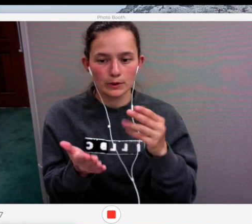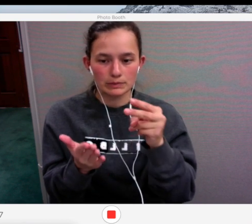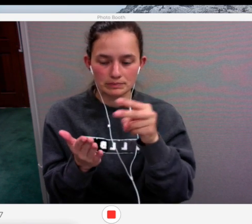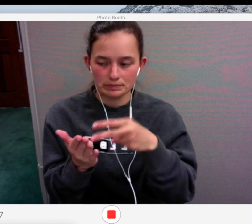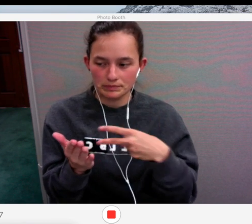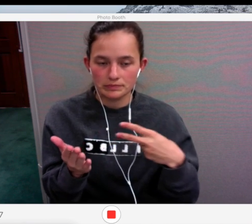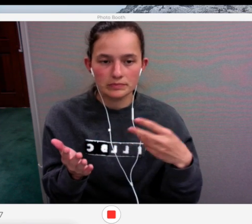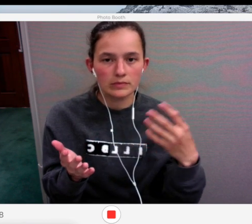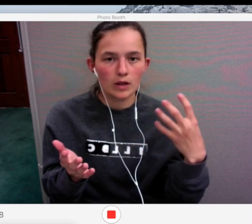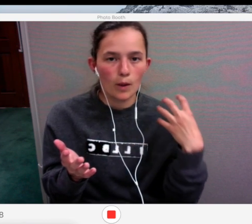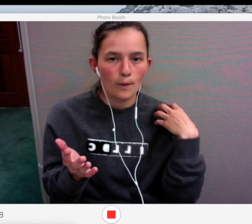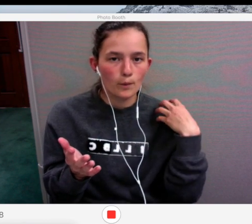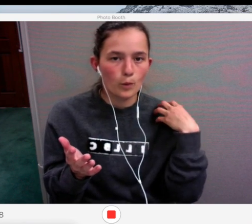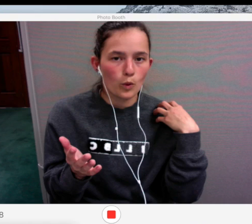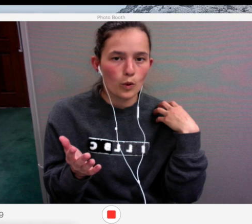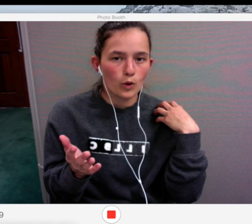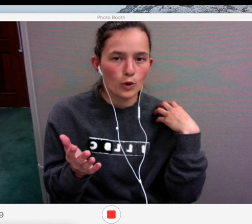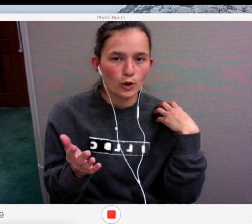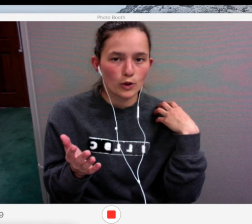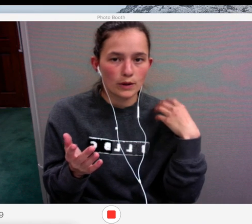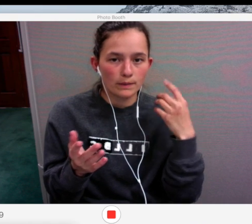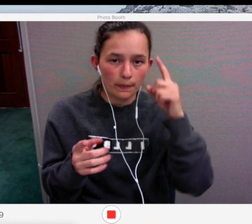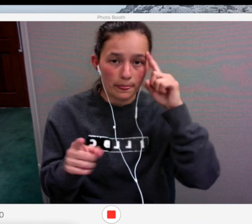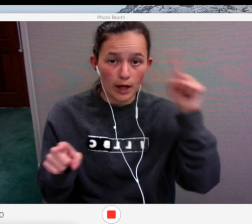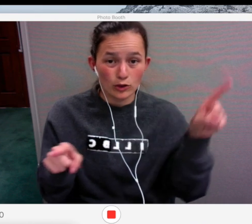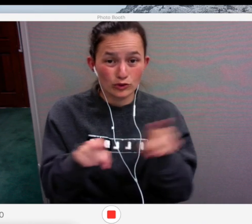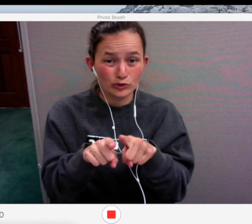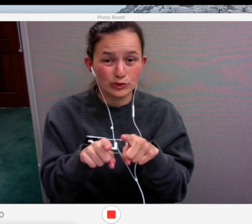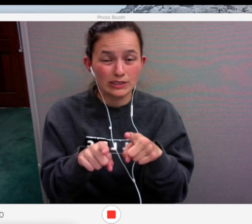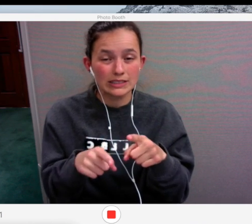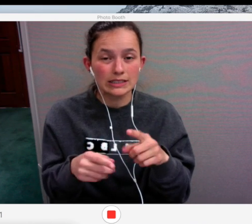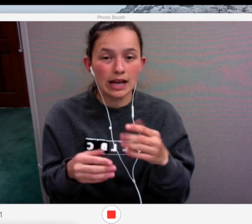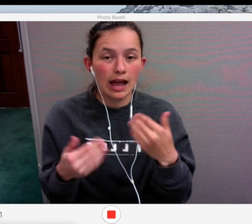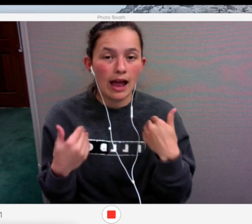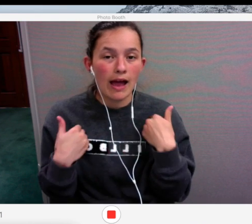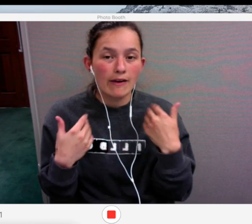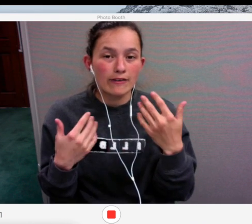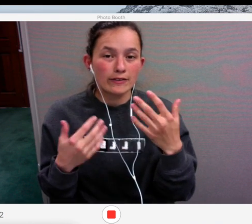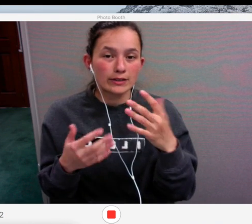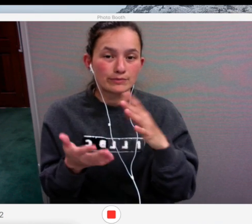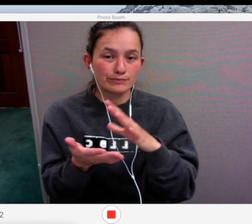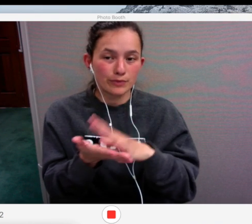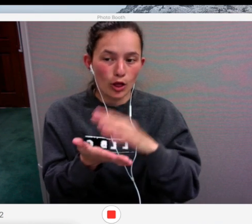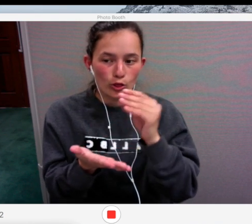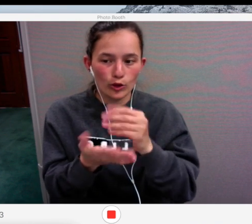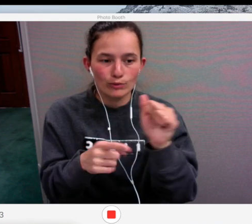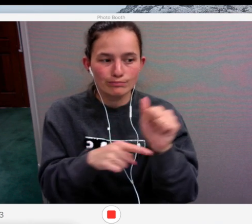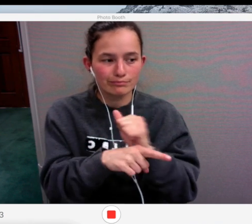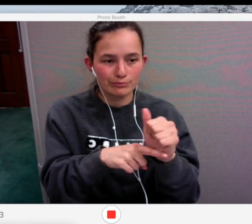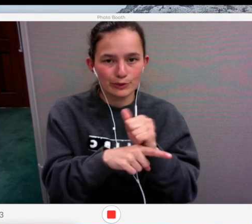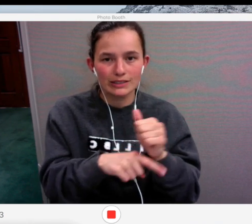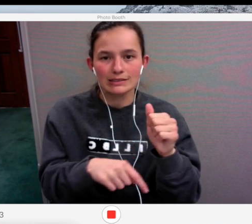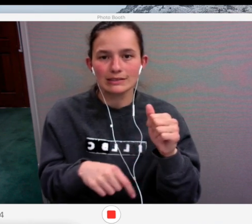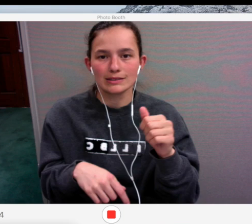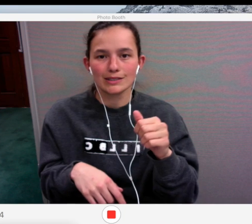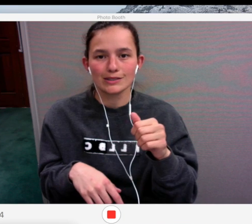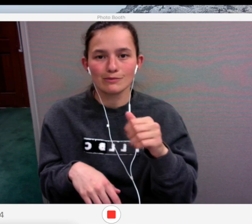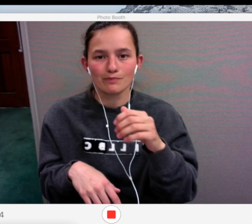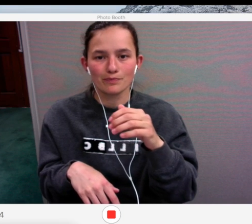employer if you have enough of the skills to get hired in that position.